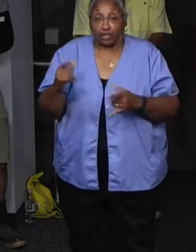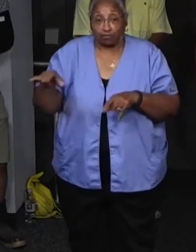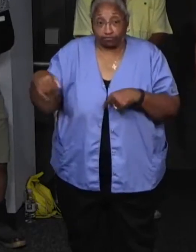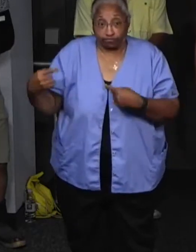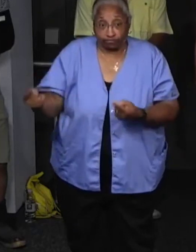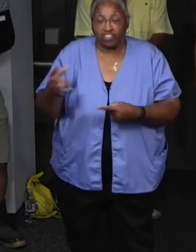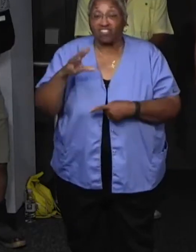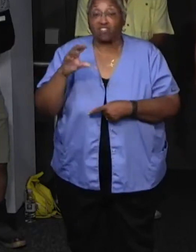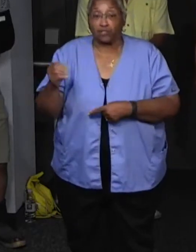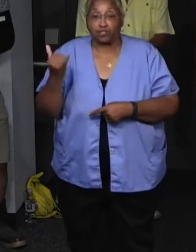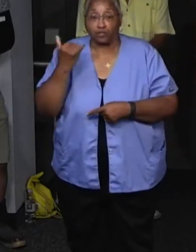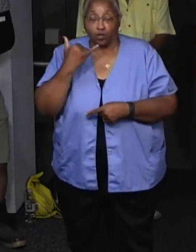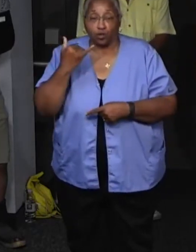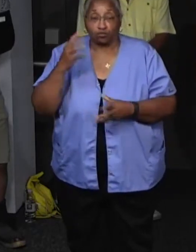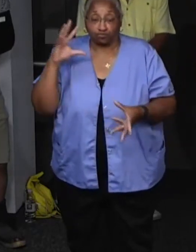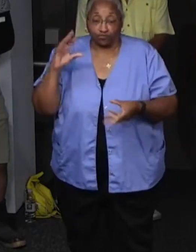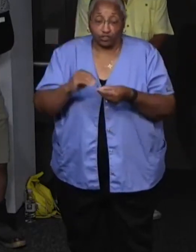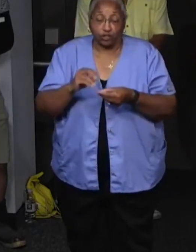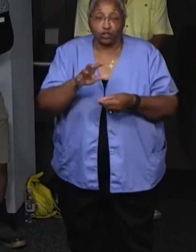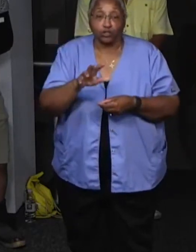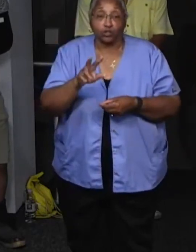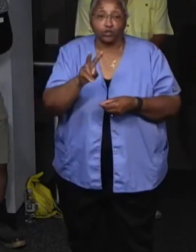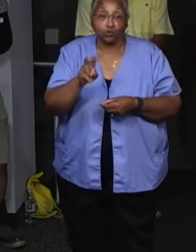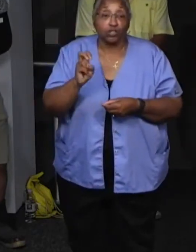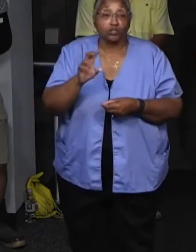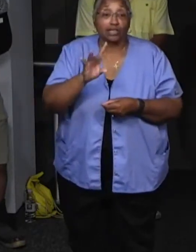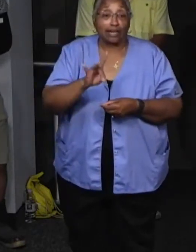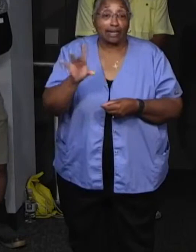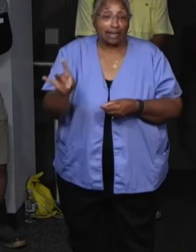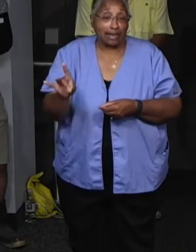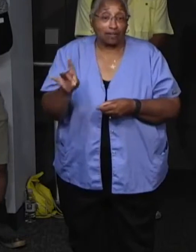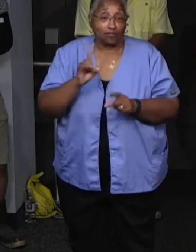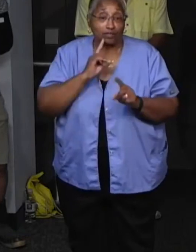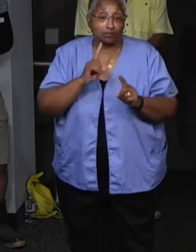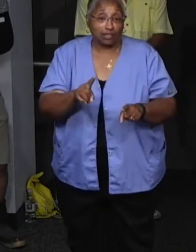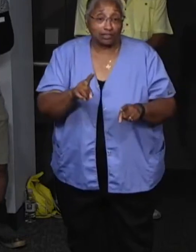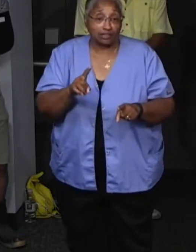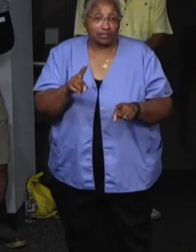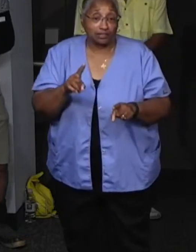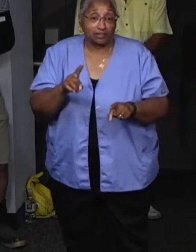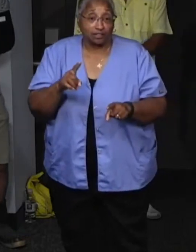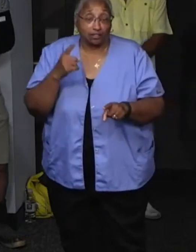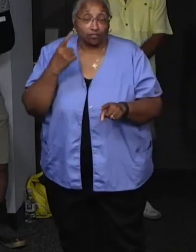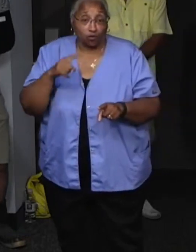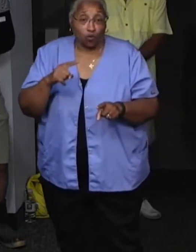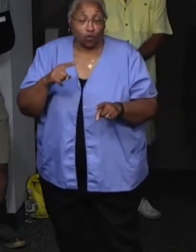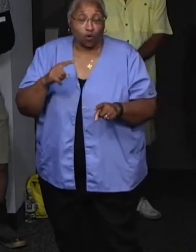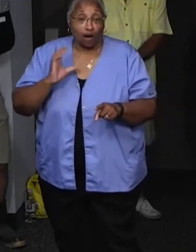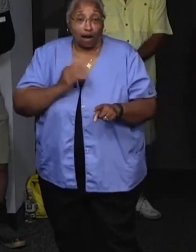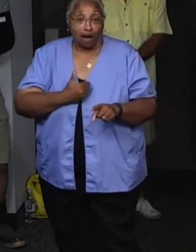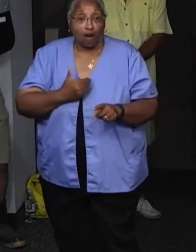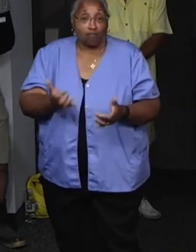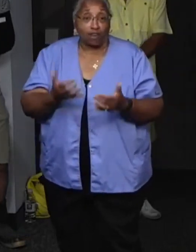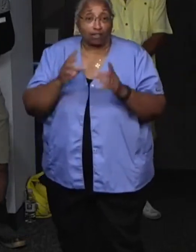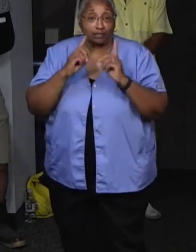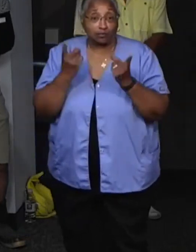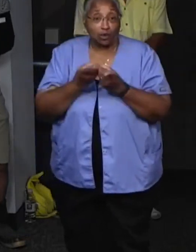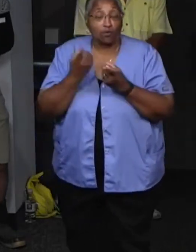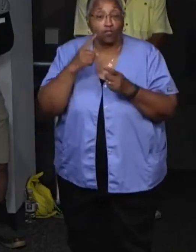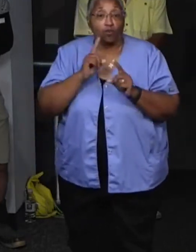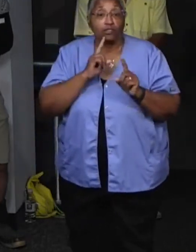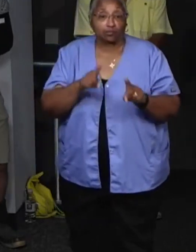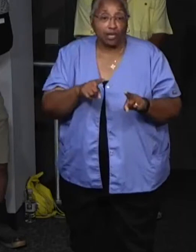50, for a total of 288 responses in the parish-wide fire service and fire departments for the response.